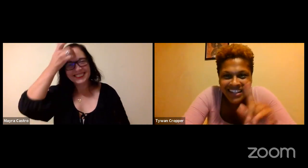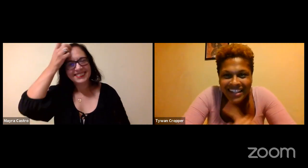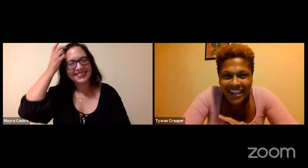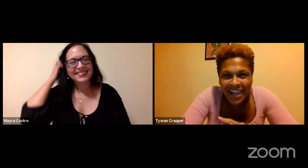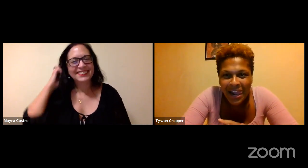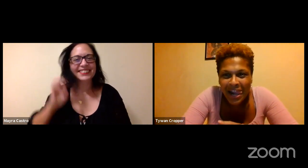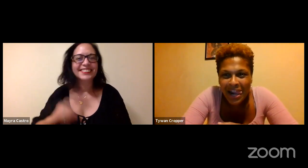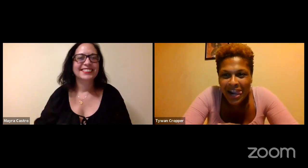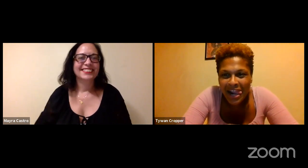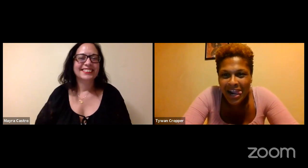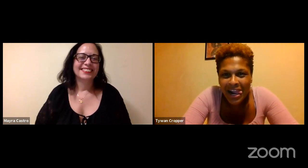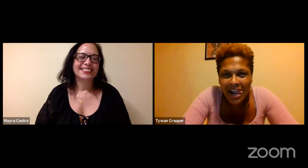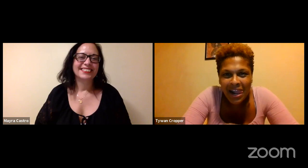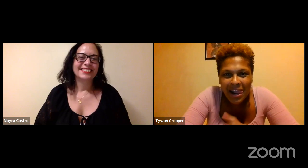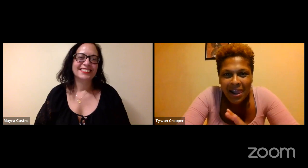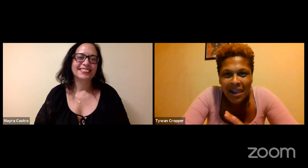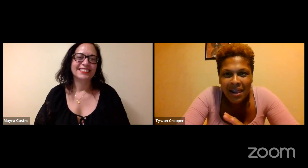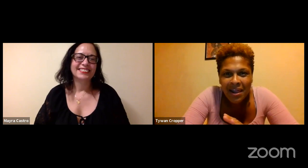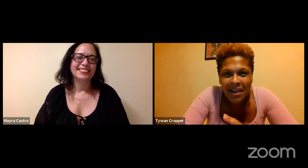Let me see.